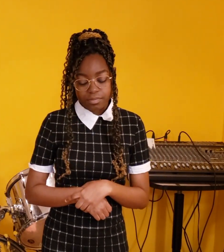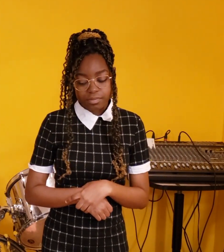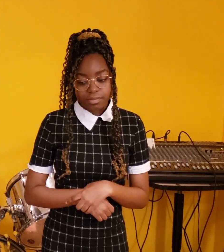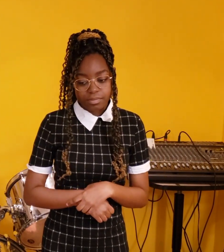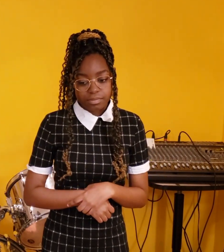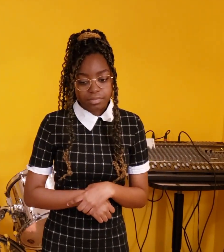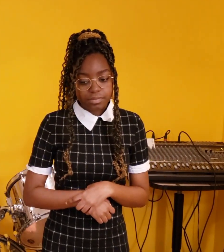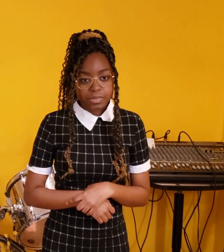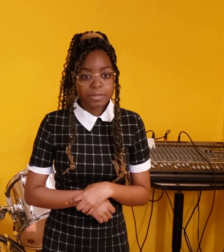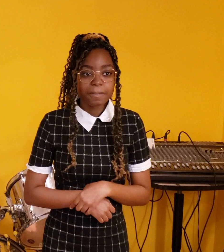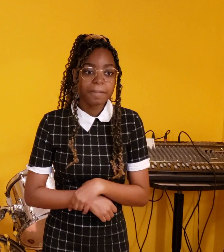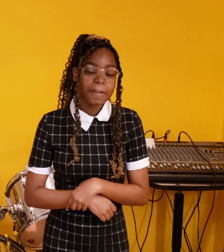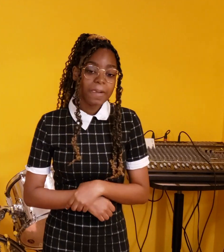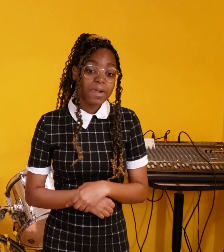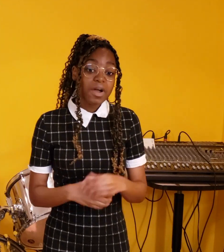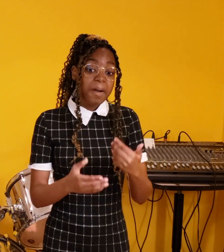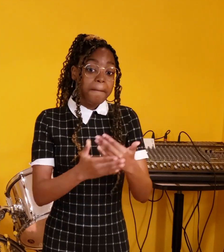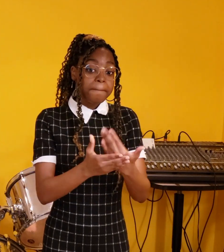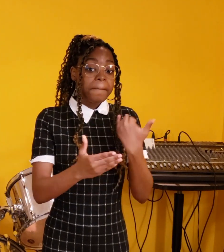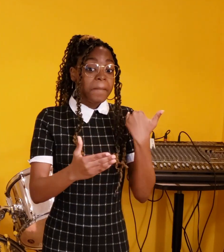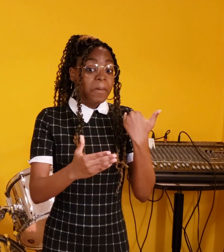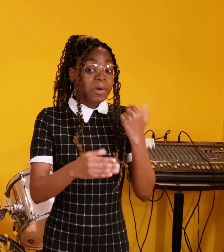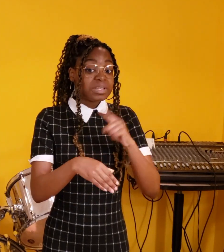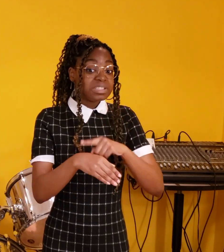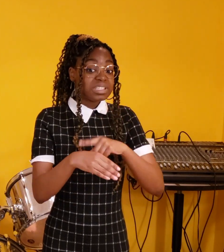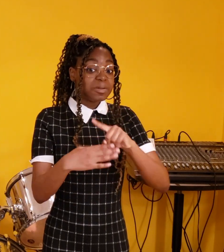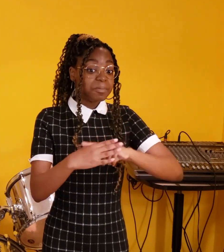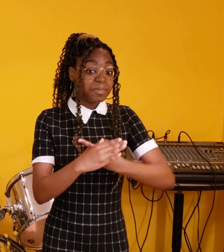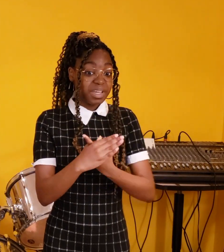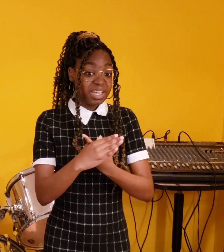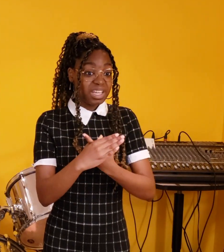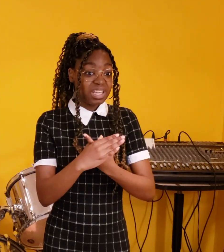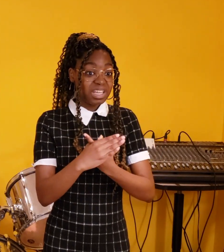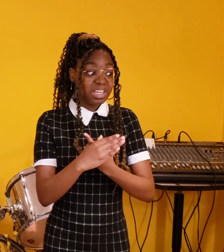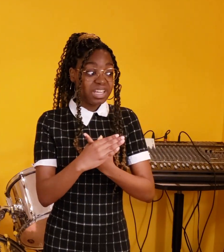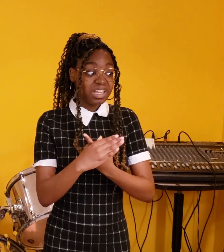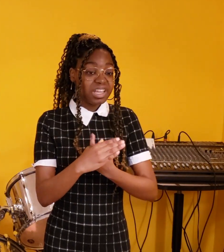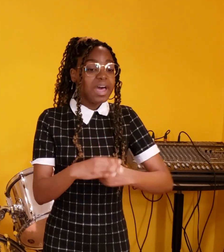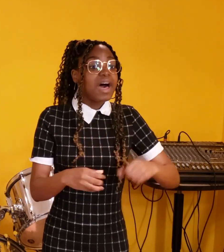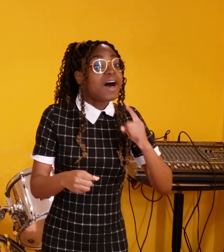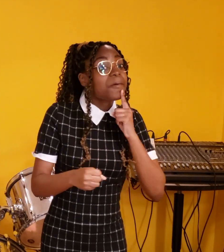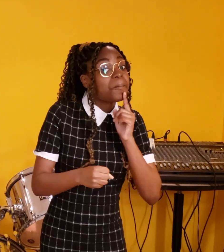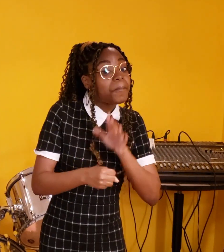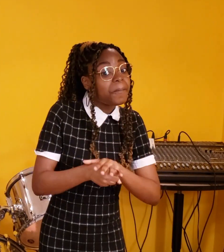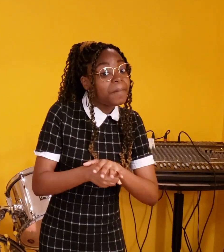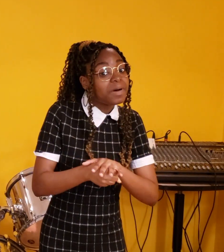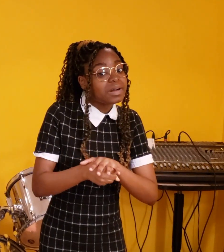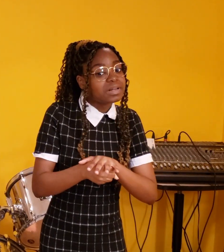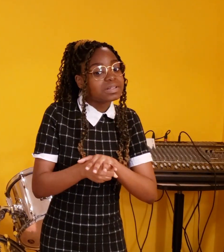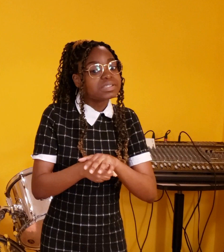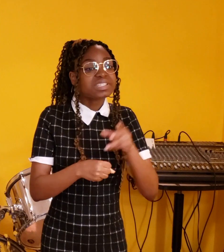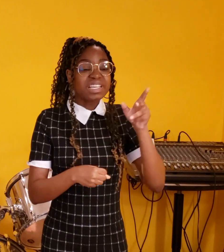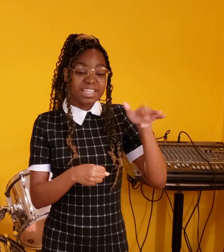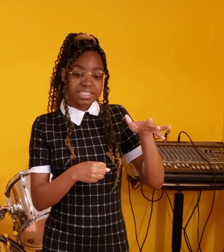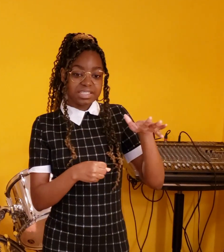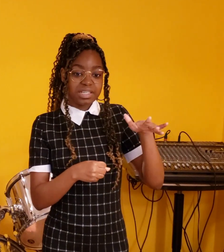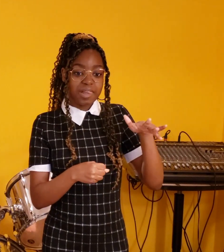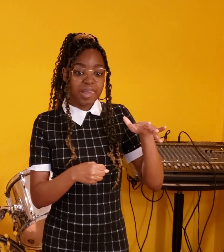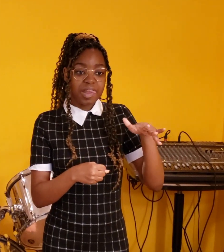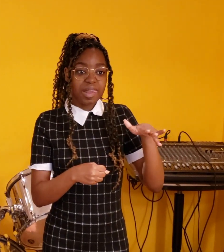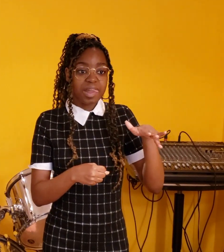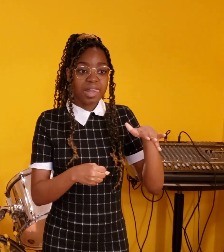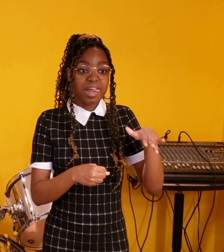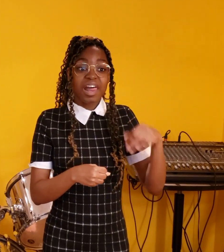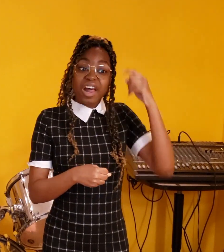1, verses 1-3. Before time began, there was a covenant. In the eternal councils of